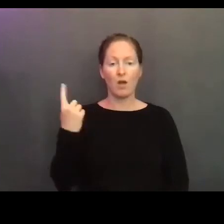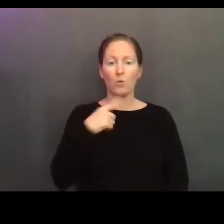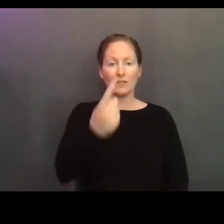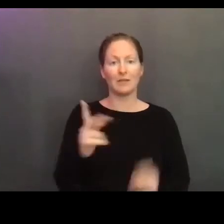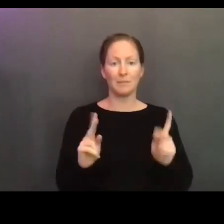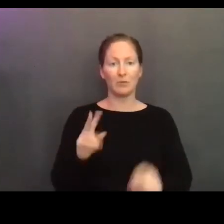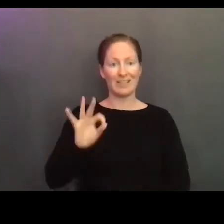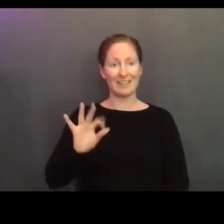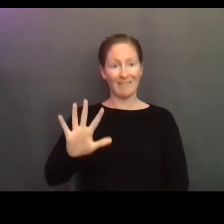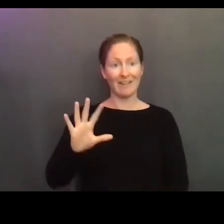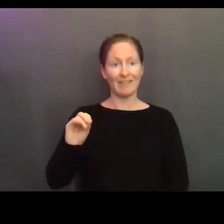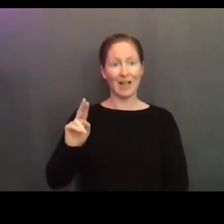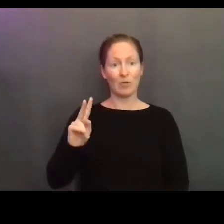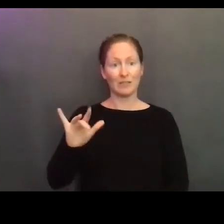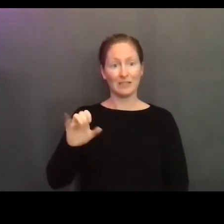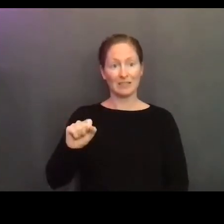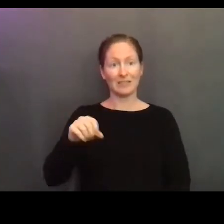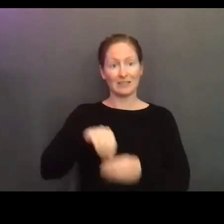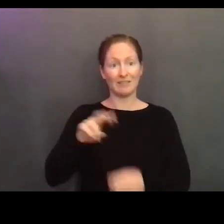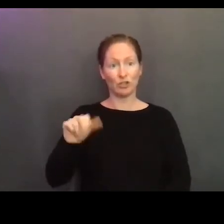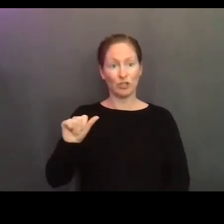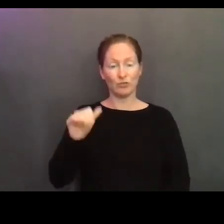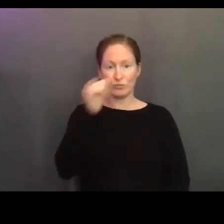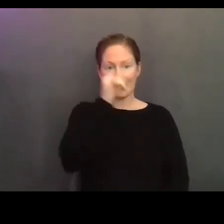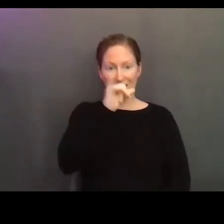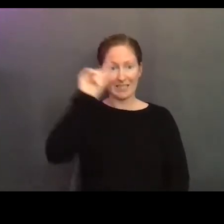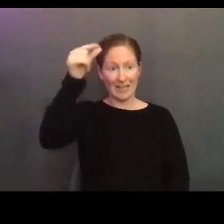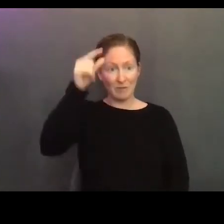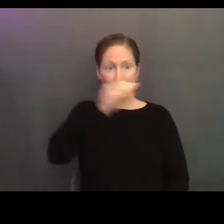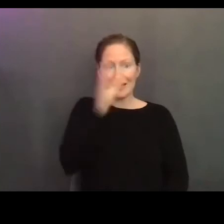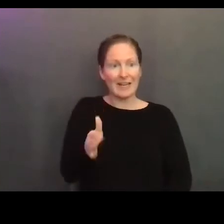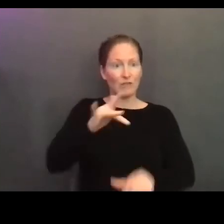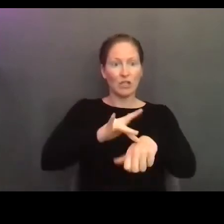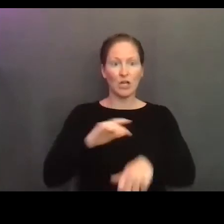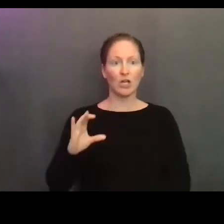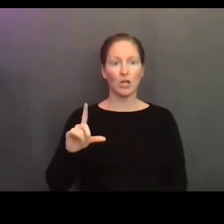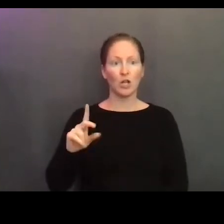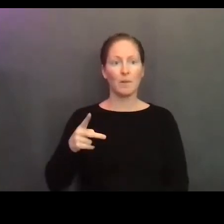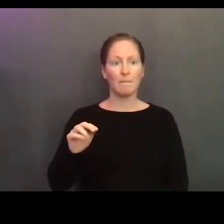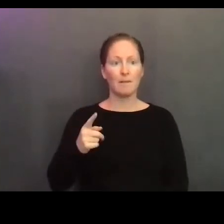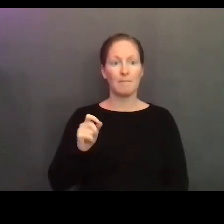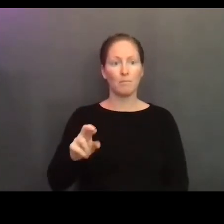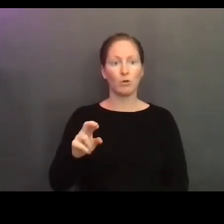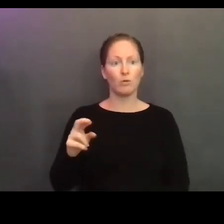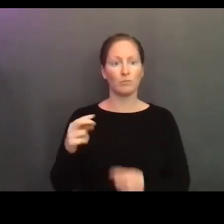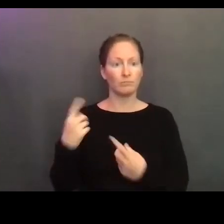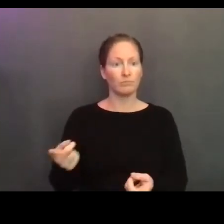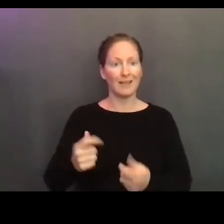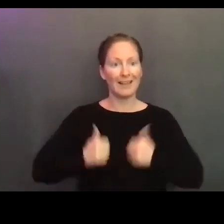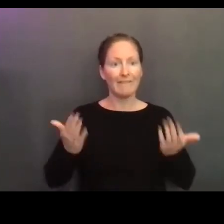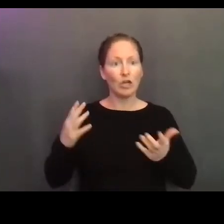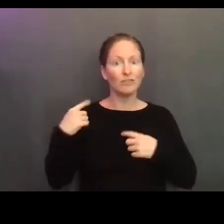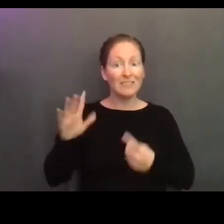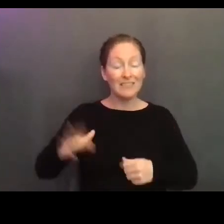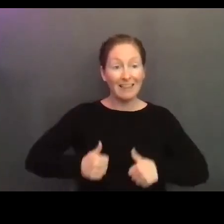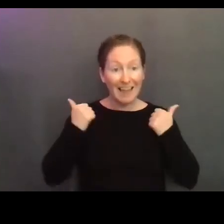95 counties in Virginia, and it's ridiculous that we have a governor who never visited Culpeper County before, and he's lived here his entire life. So